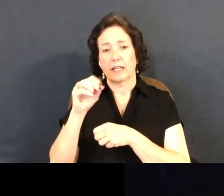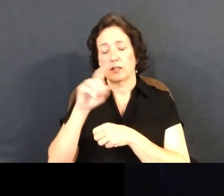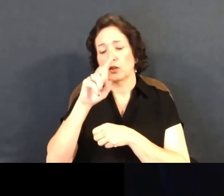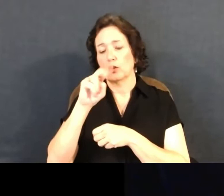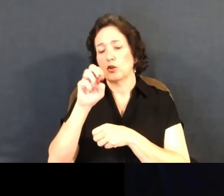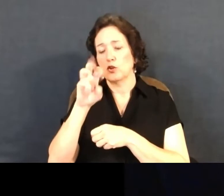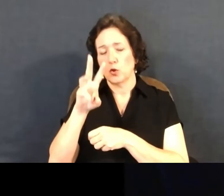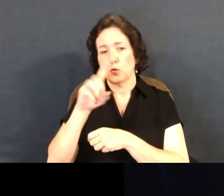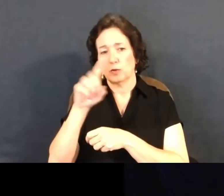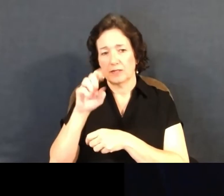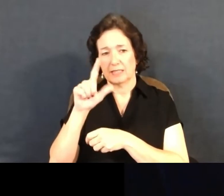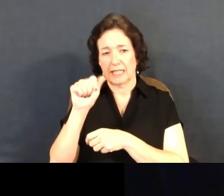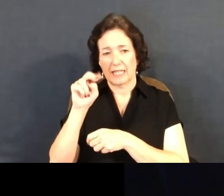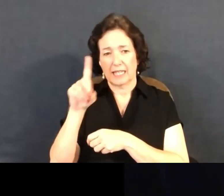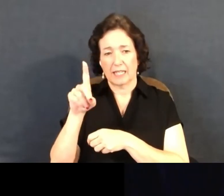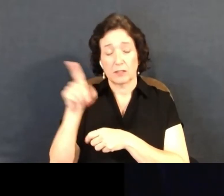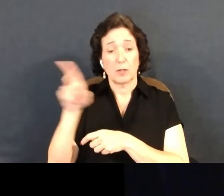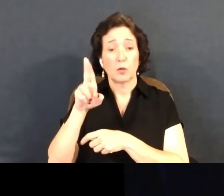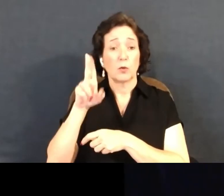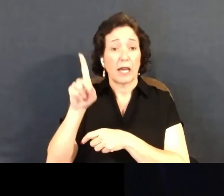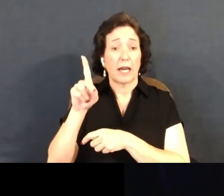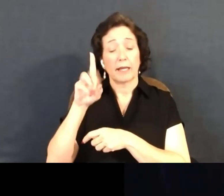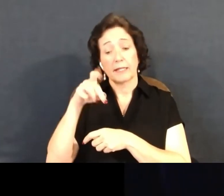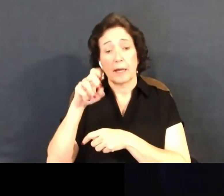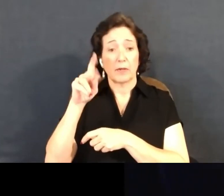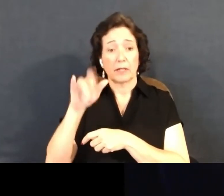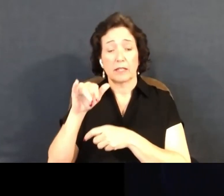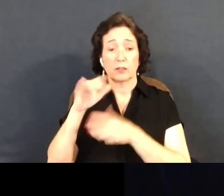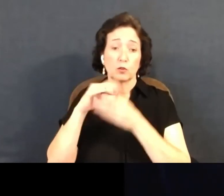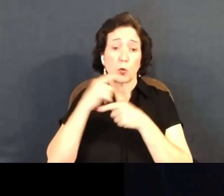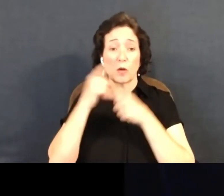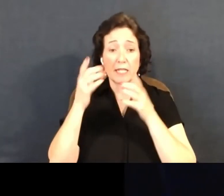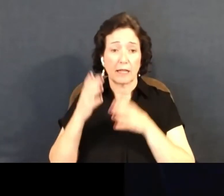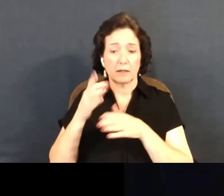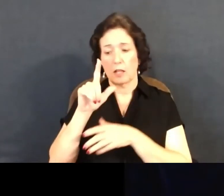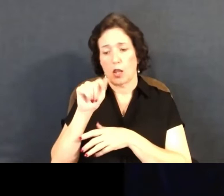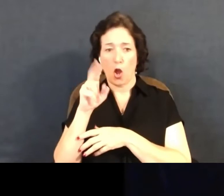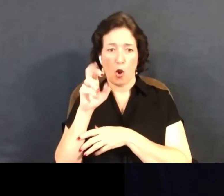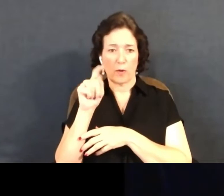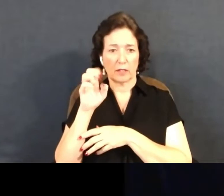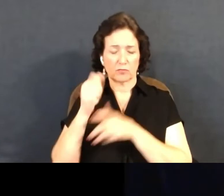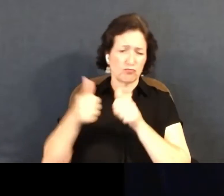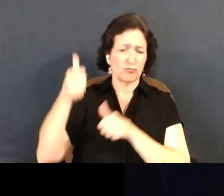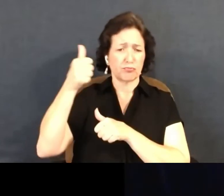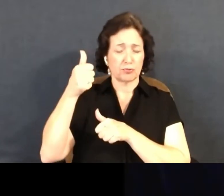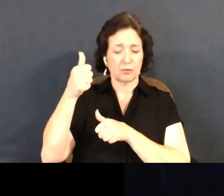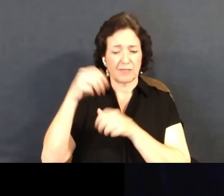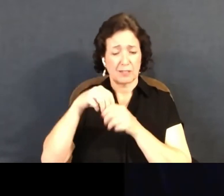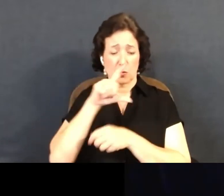She has been UK Deputy National Storytelling Laureate, served in that role in 2010